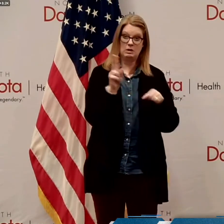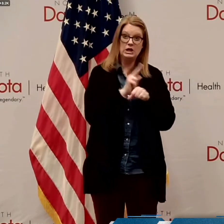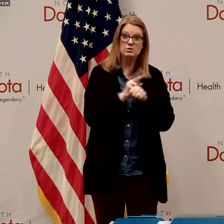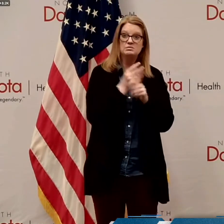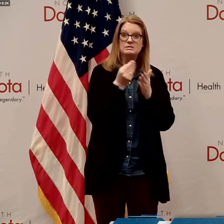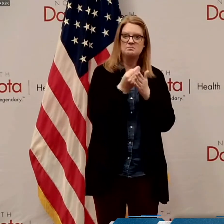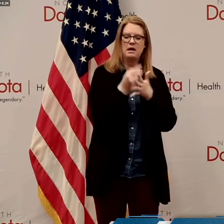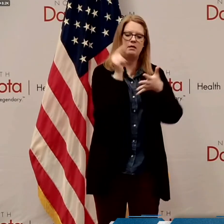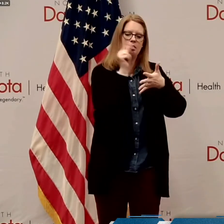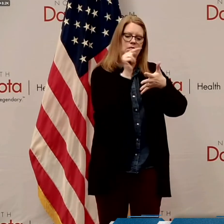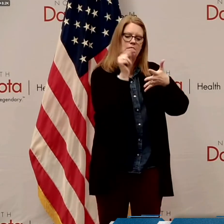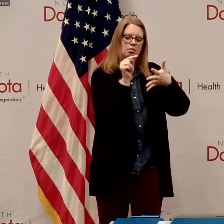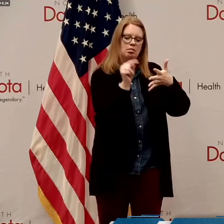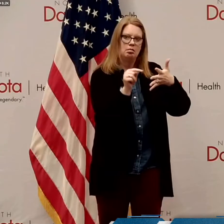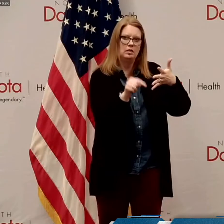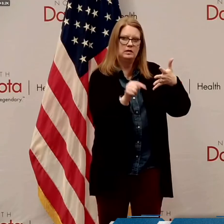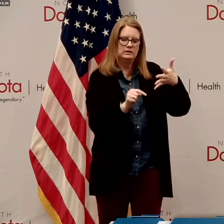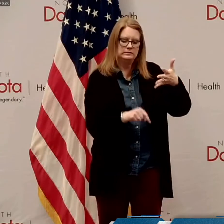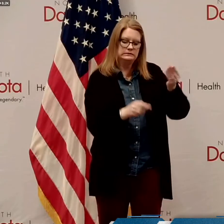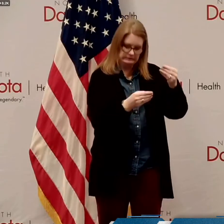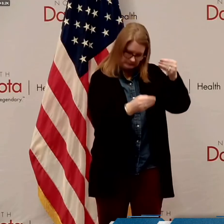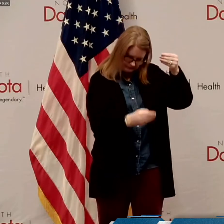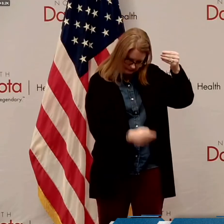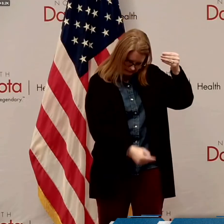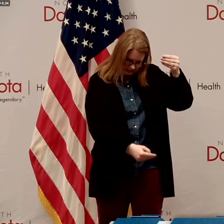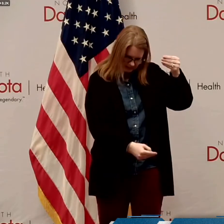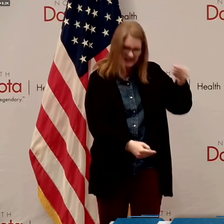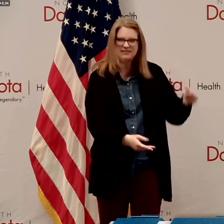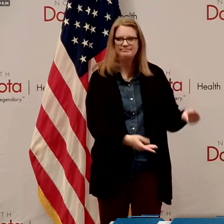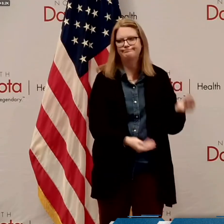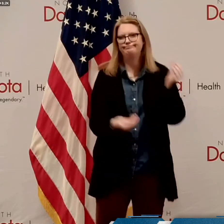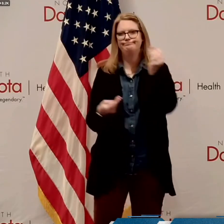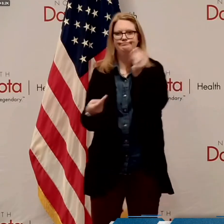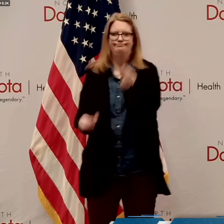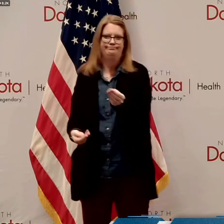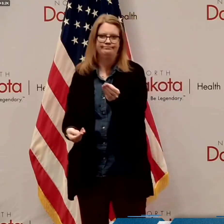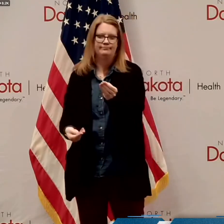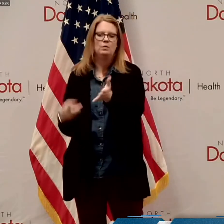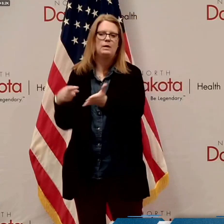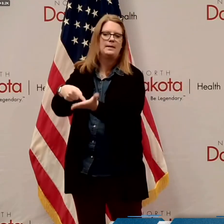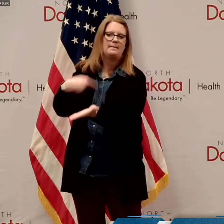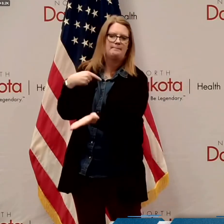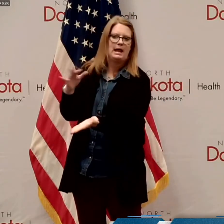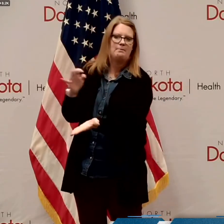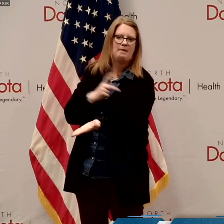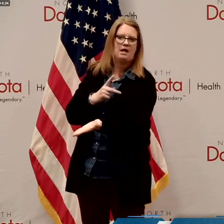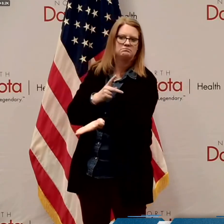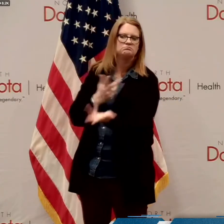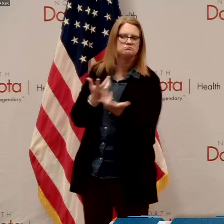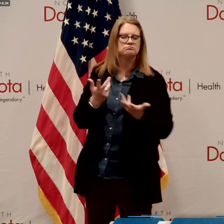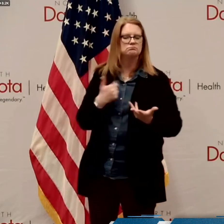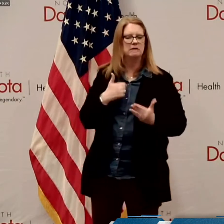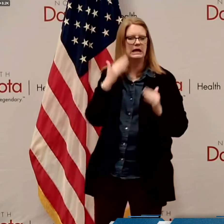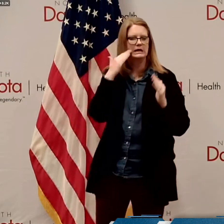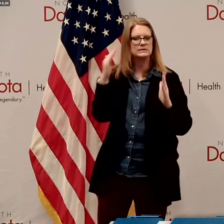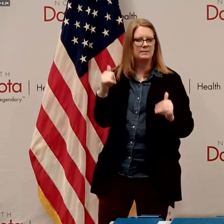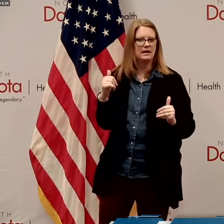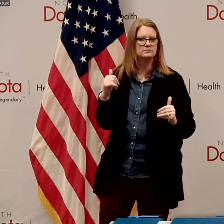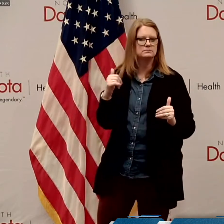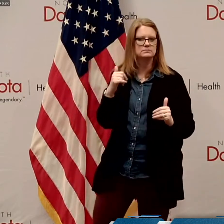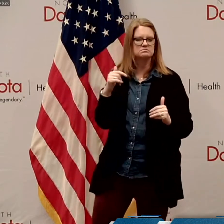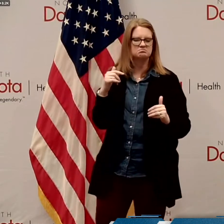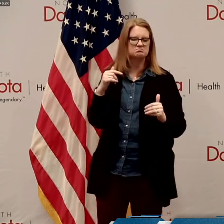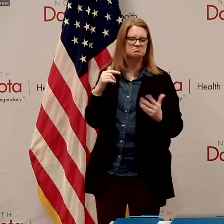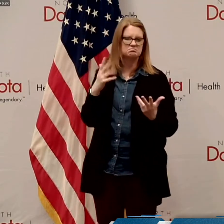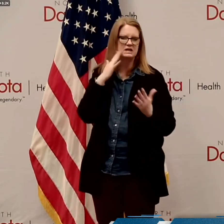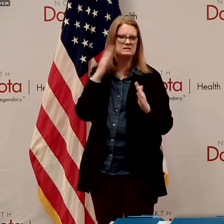the local and state level, and if it's spent money related to that, they can be reimbursed. We expect that at a minimum, but we